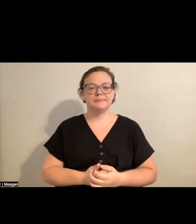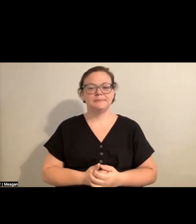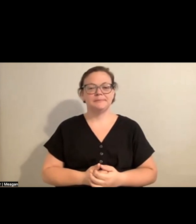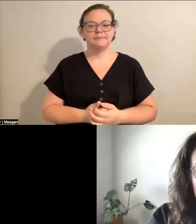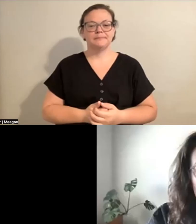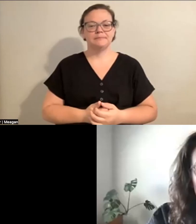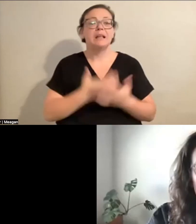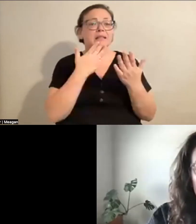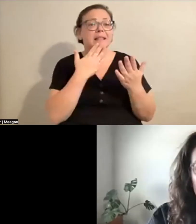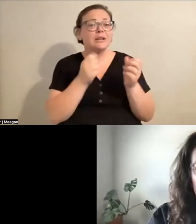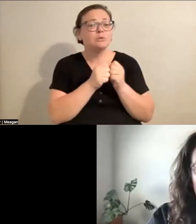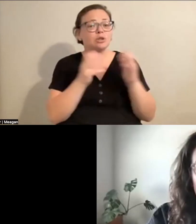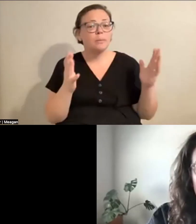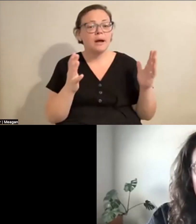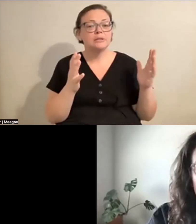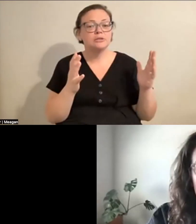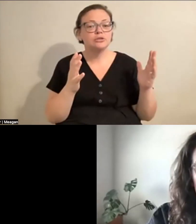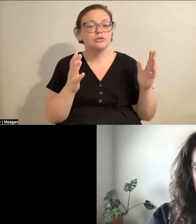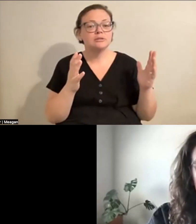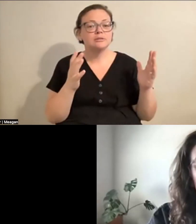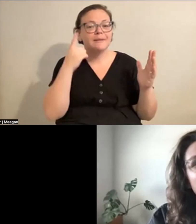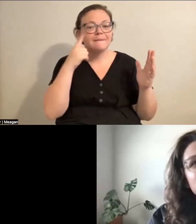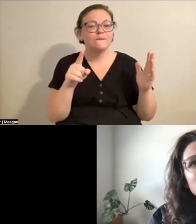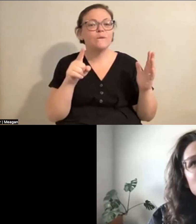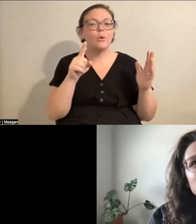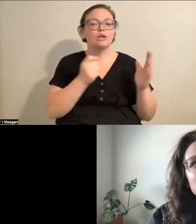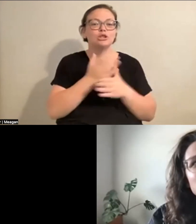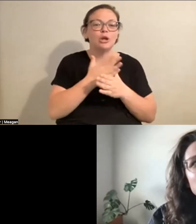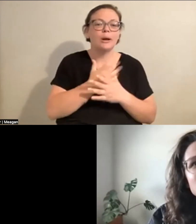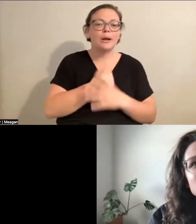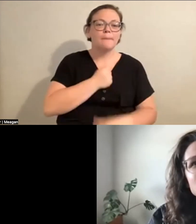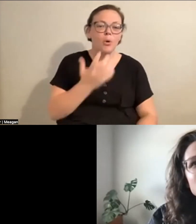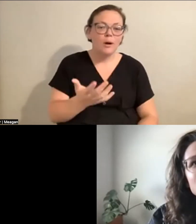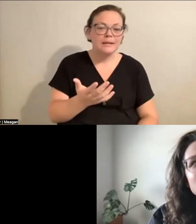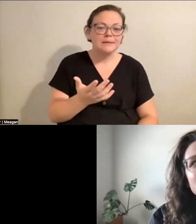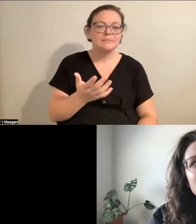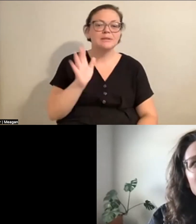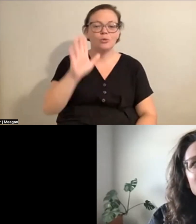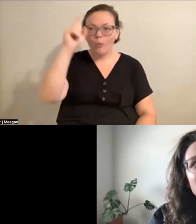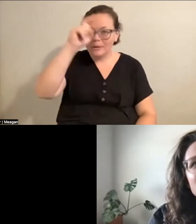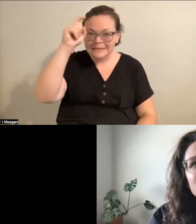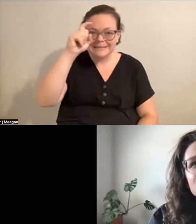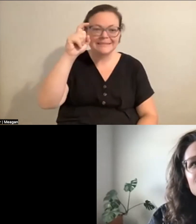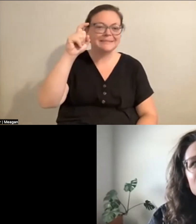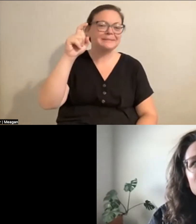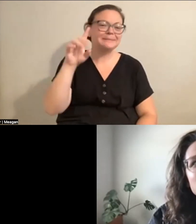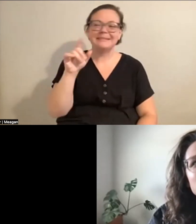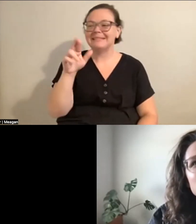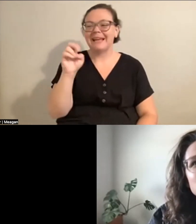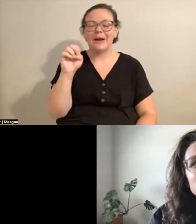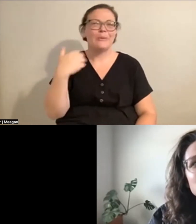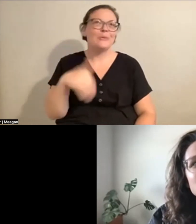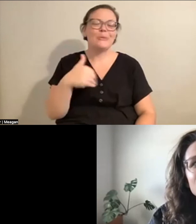Thank you so much for sharing those poems, sharing your wisdom with us, Dare. That was